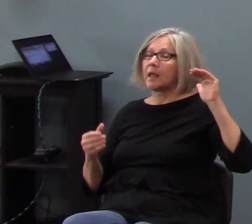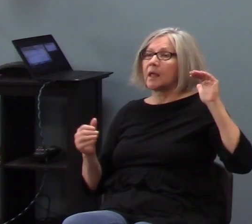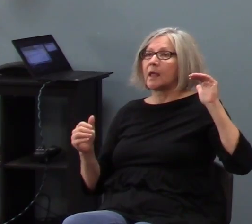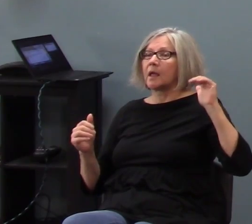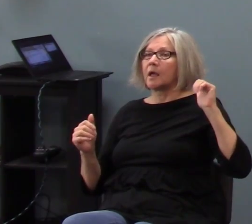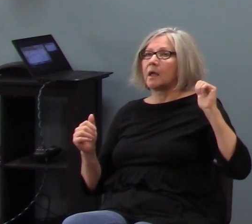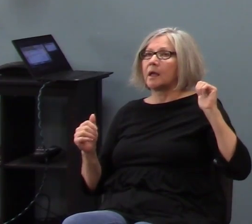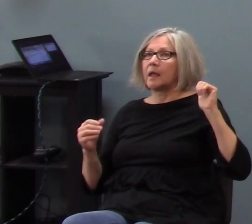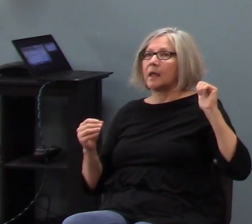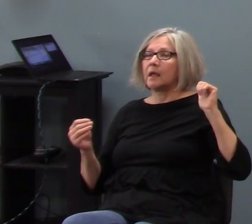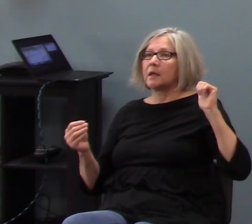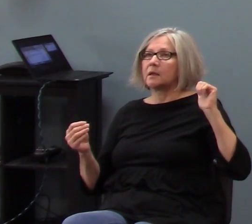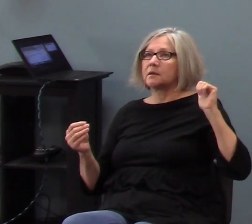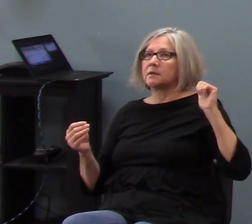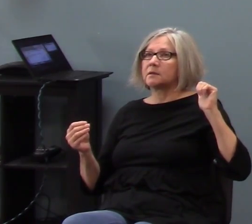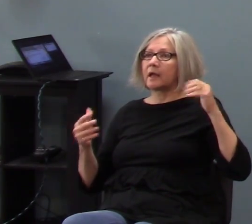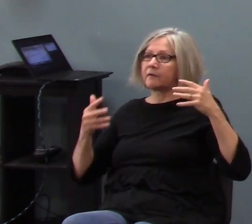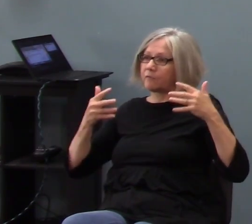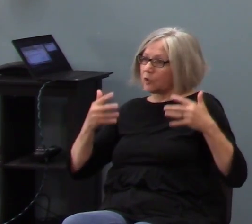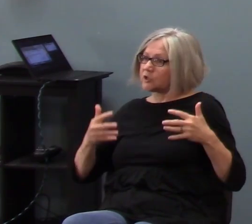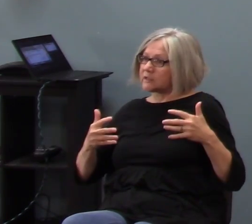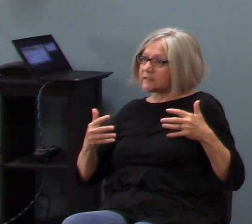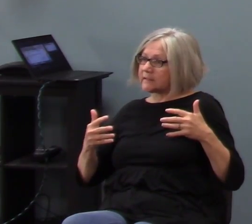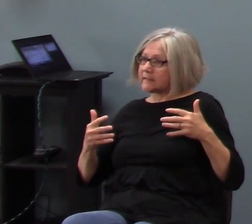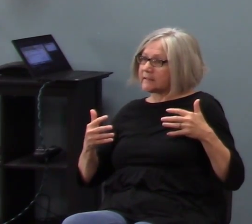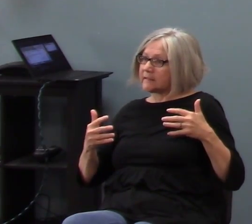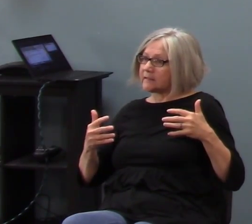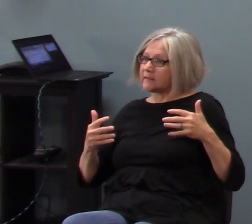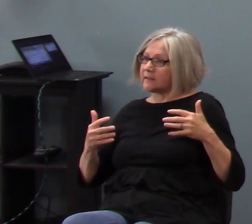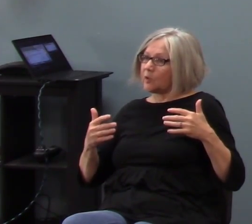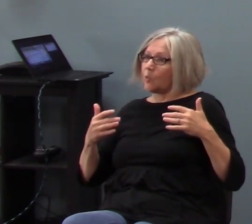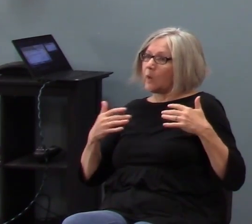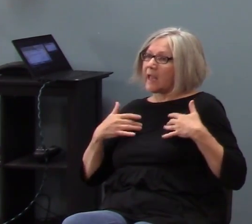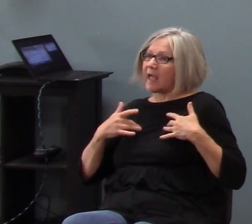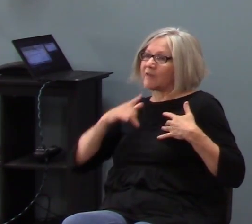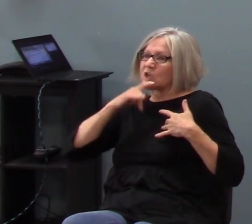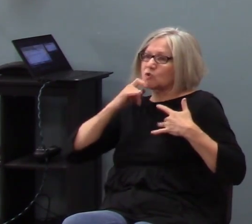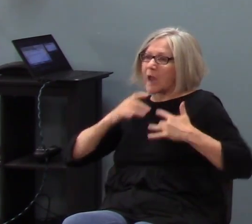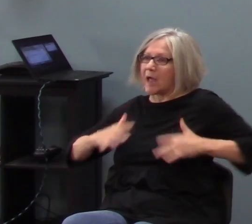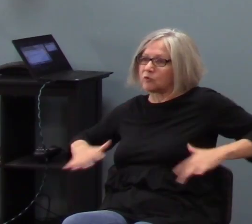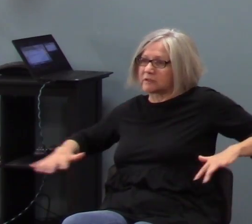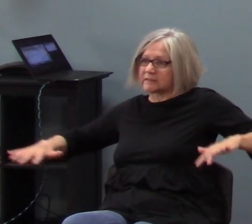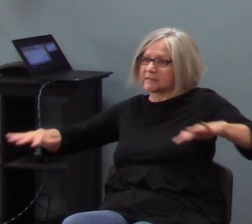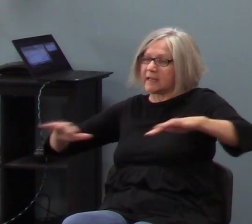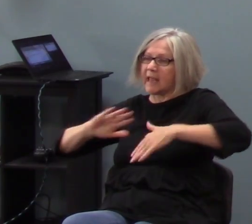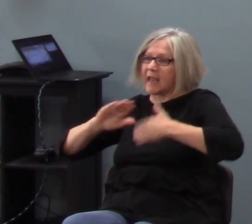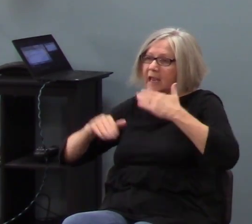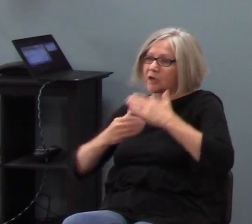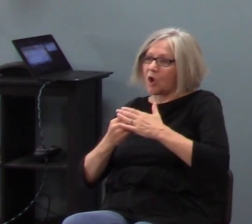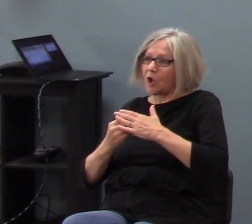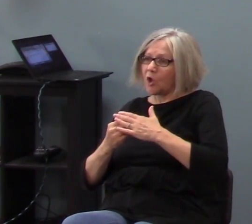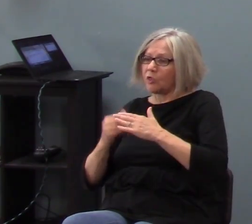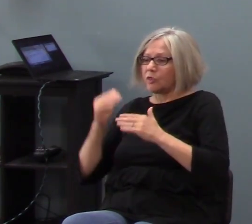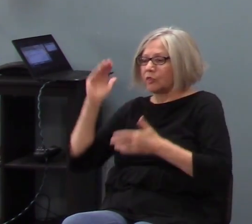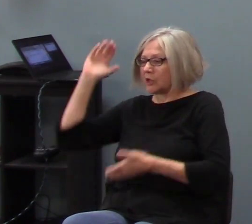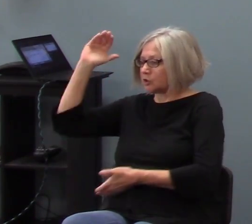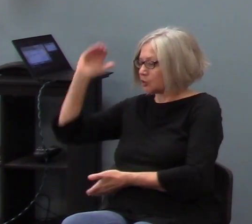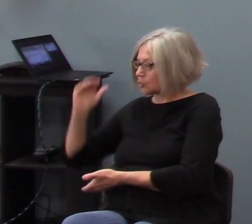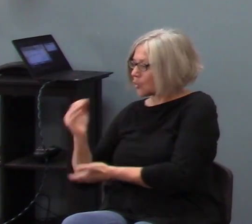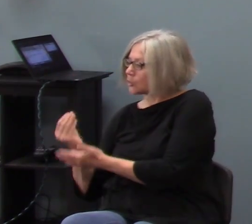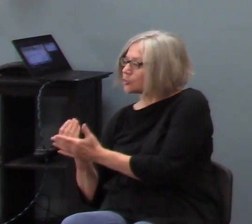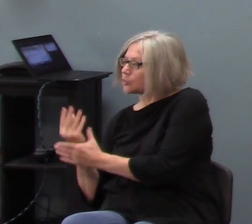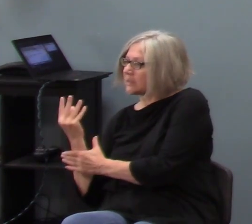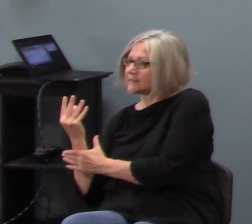And unfortunately, there's a drought. And all the short trees, they aren't able to, their roots aren't